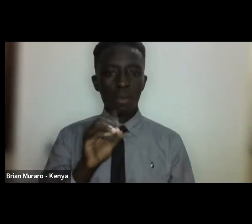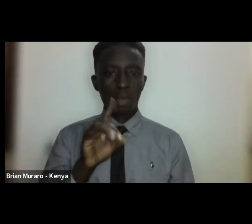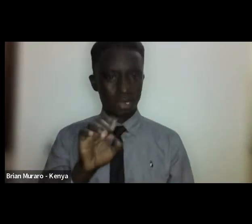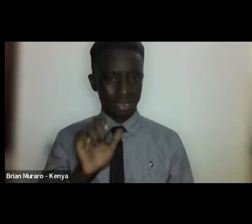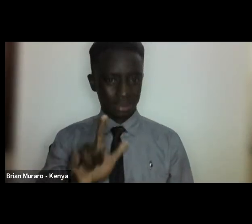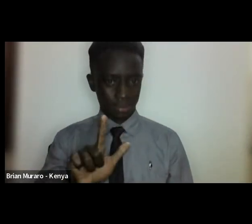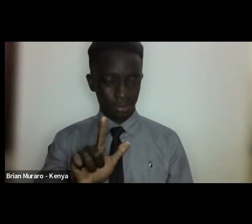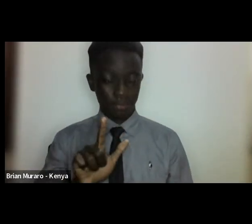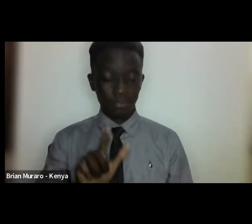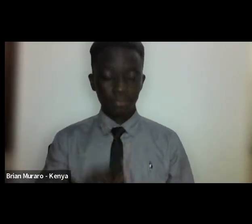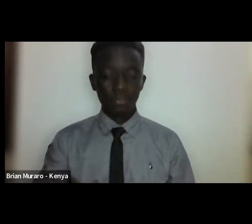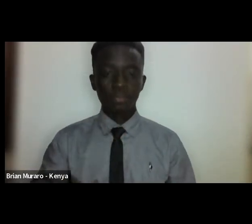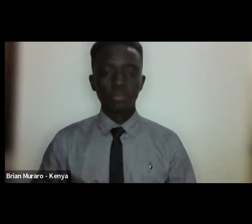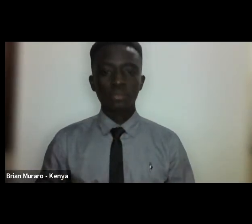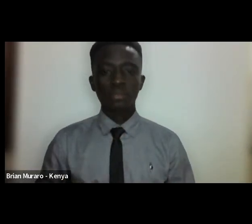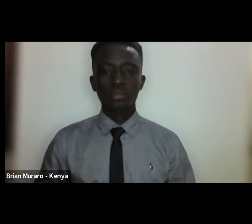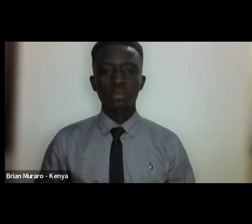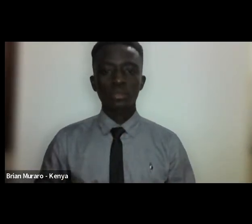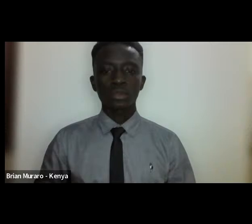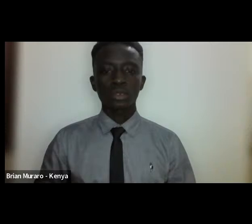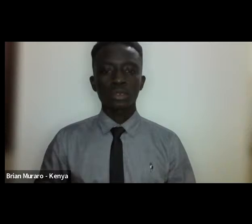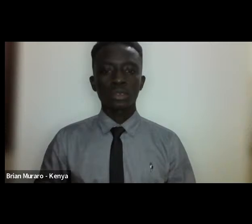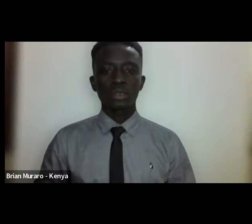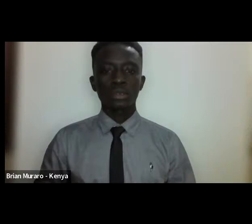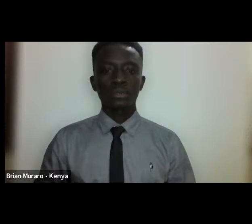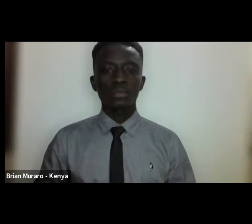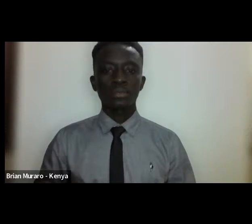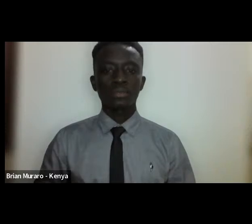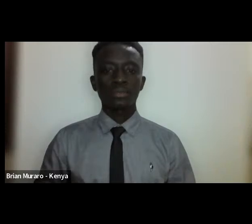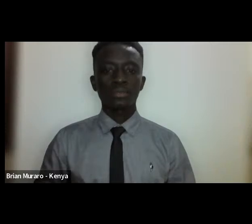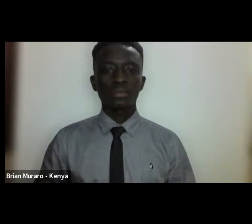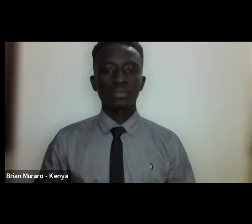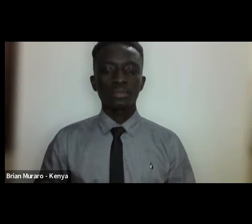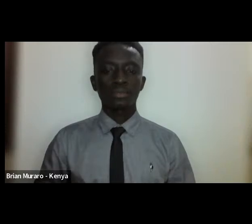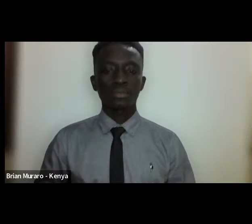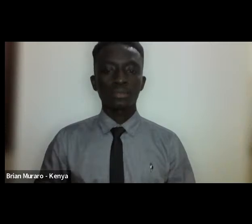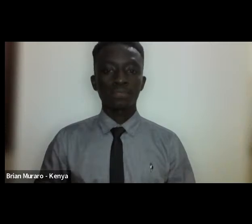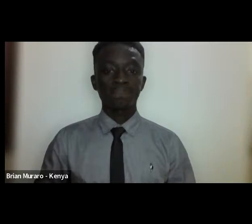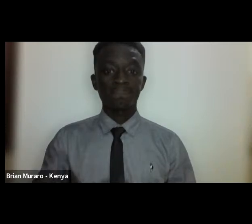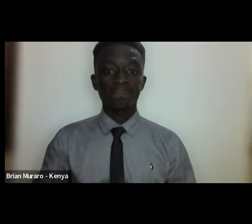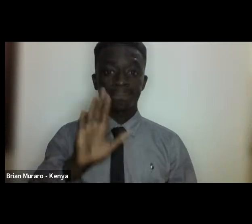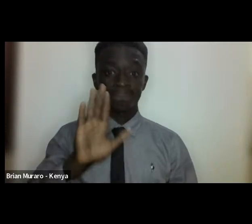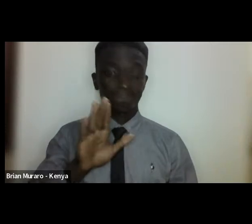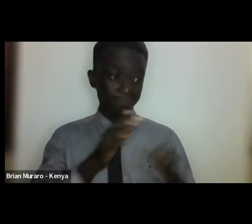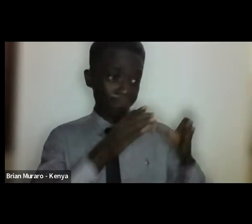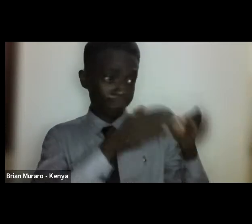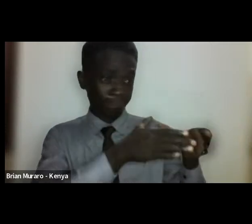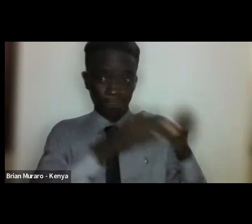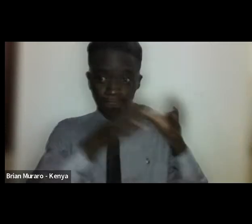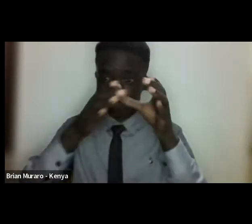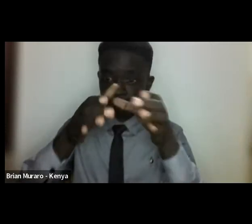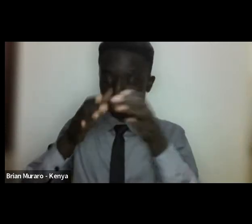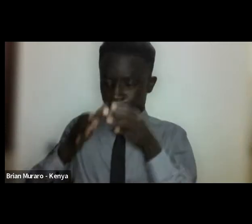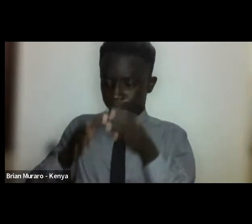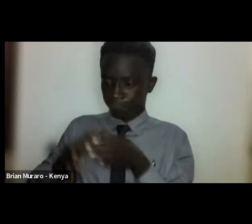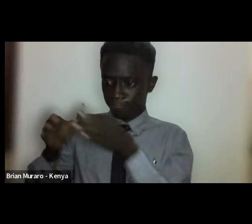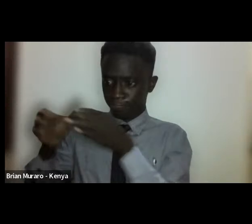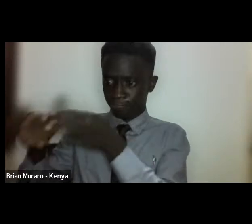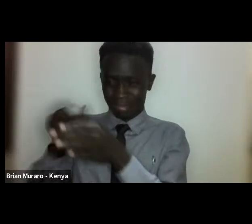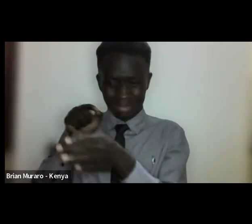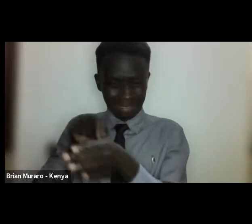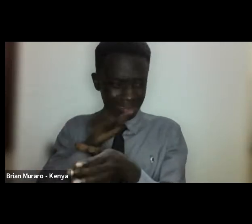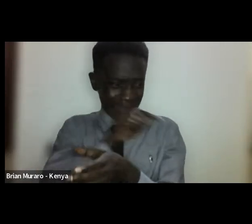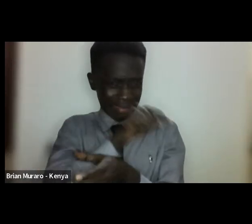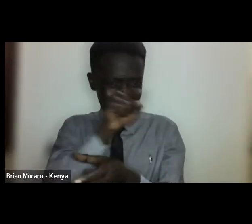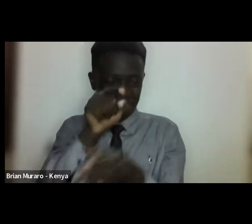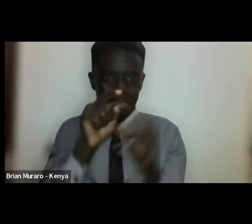in terms of the class issue, John Dewey told us 100 years ago